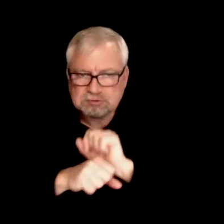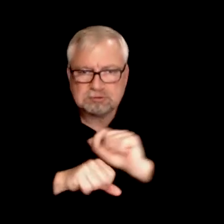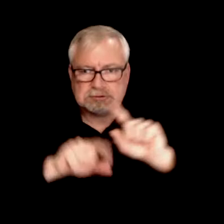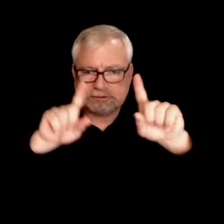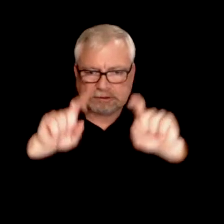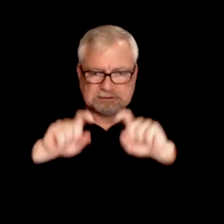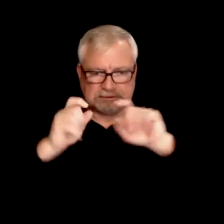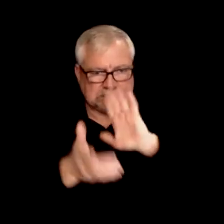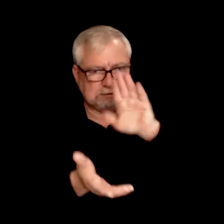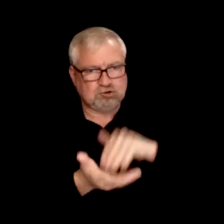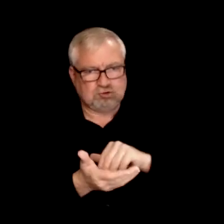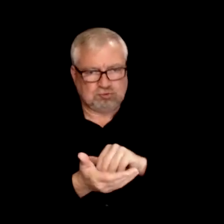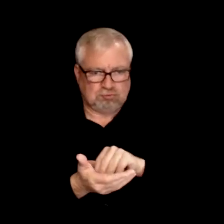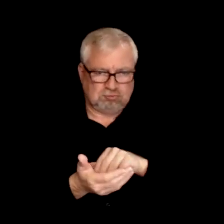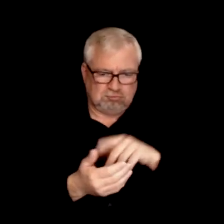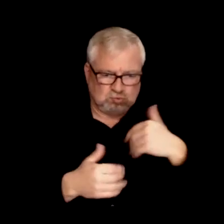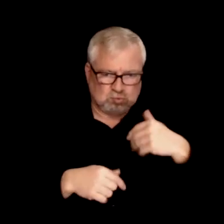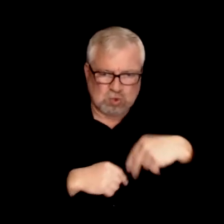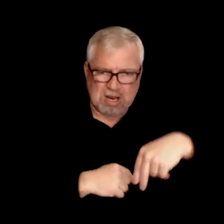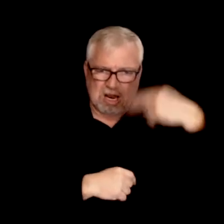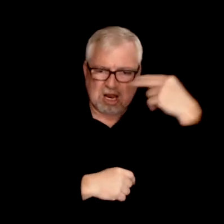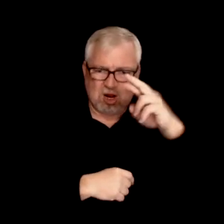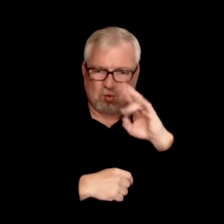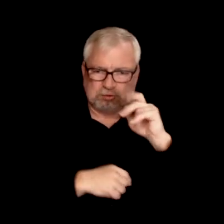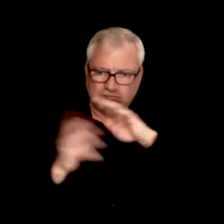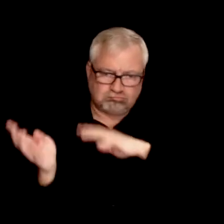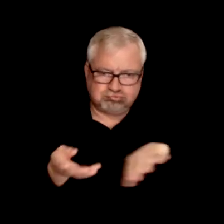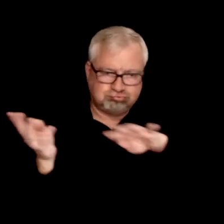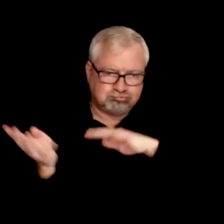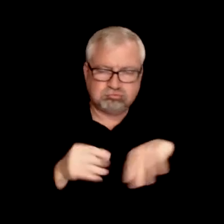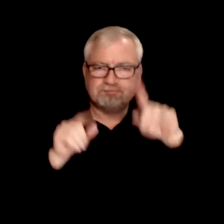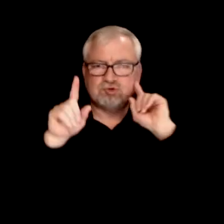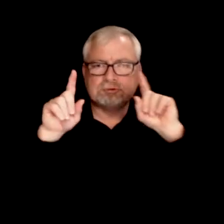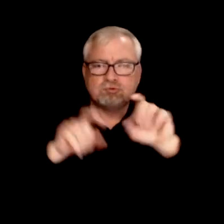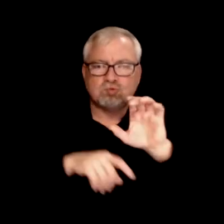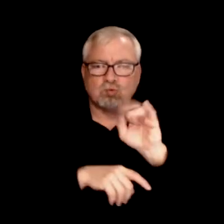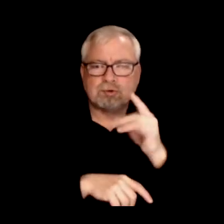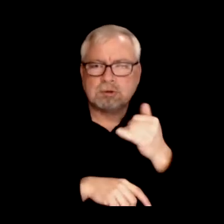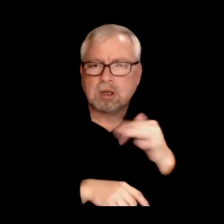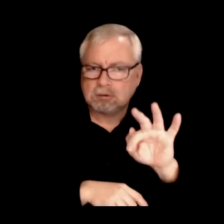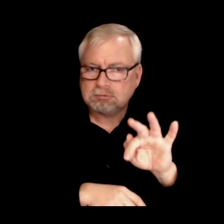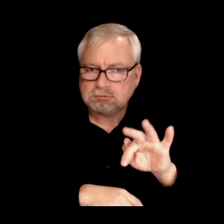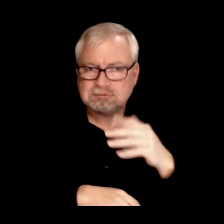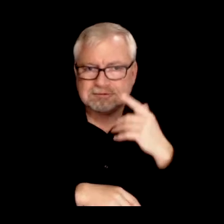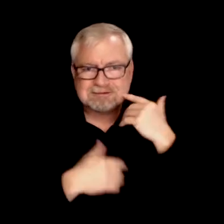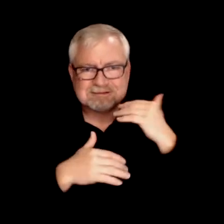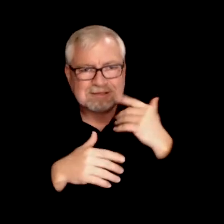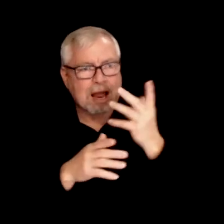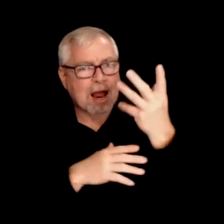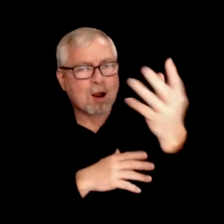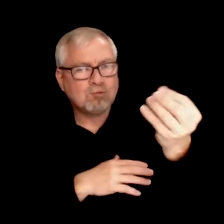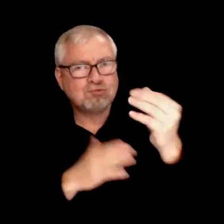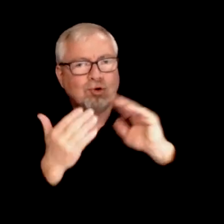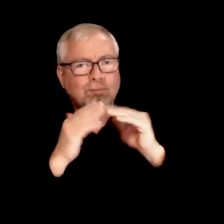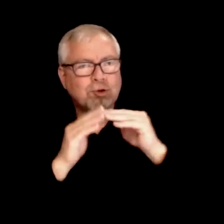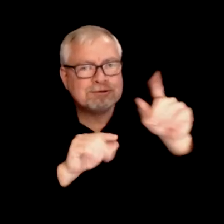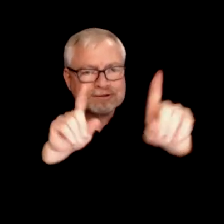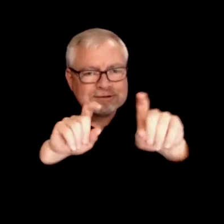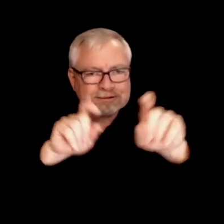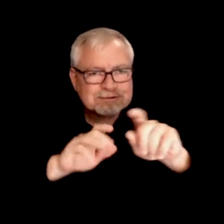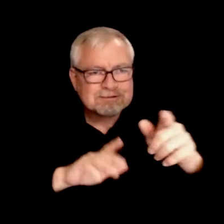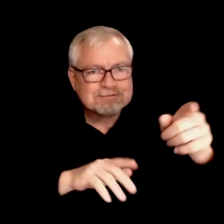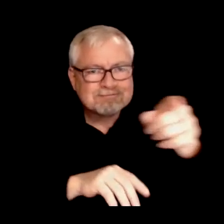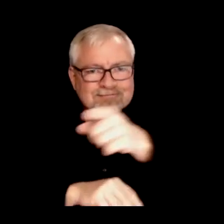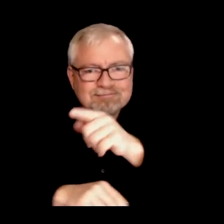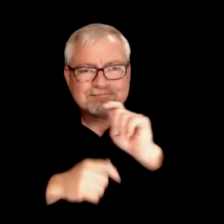tests, oftentimes in somewhat uncontrolled environments, or are going out into the community to do testing. So in as much as a